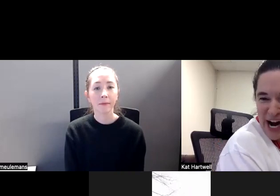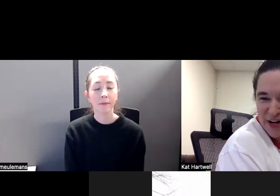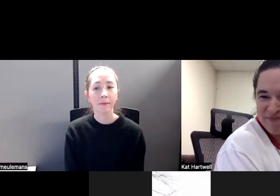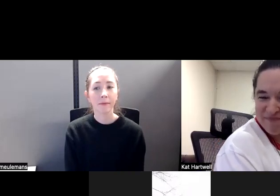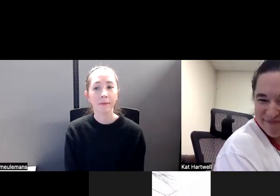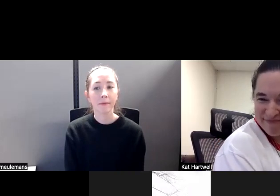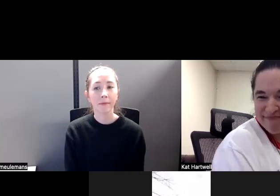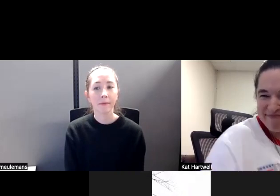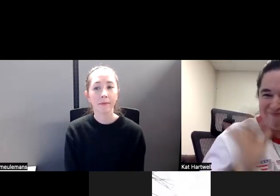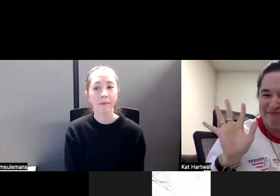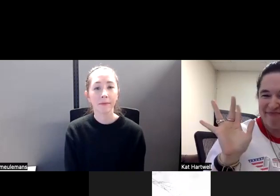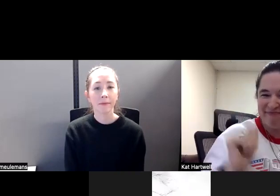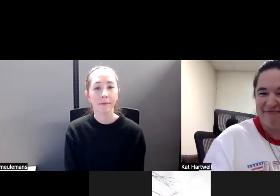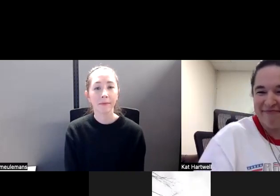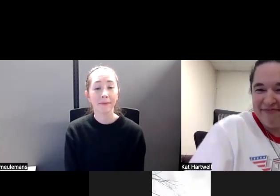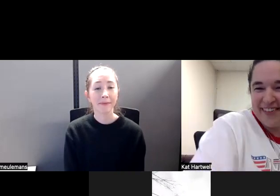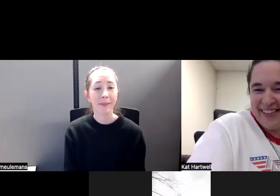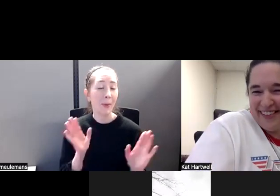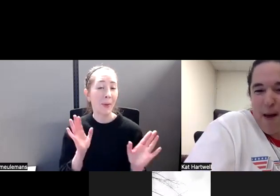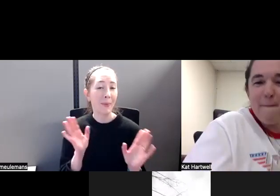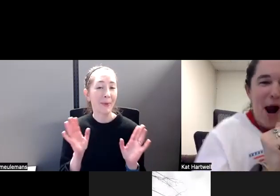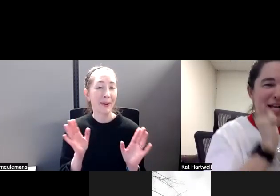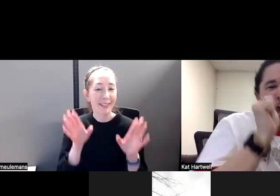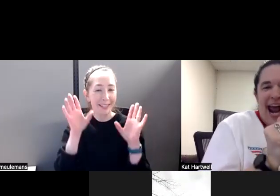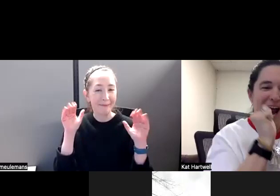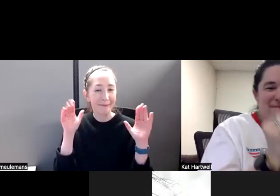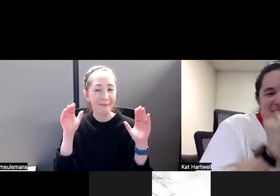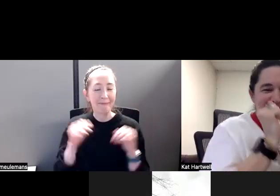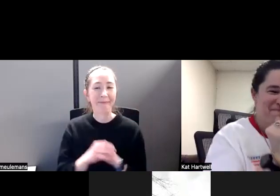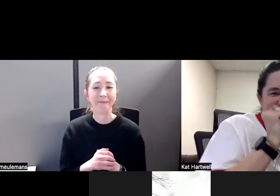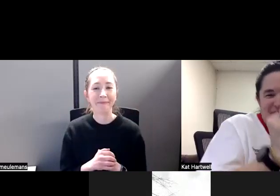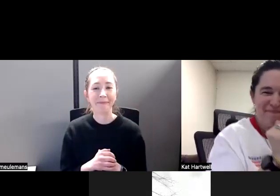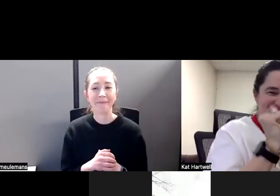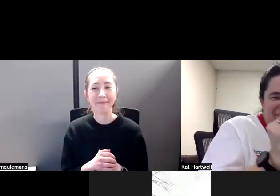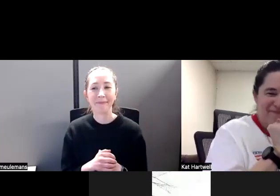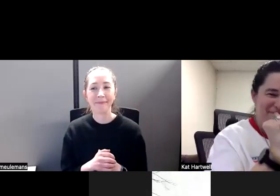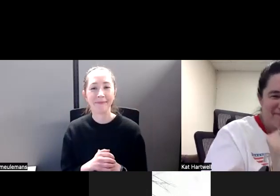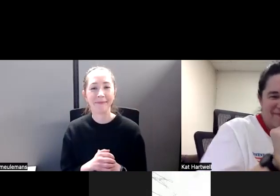for being here. Bye. Bye. Party time.